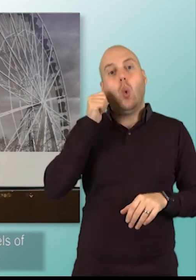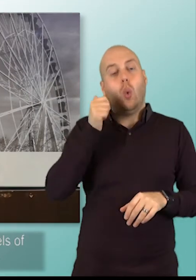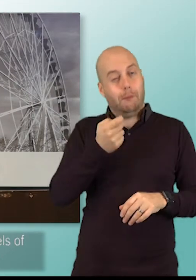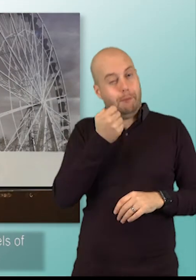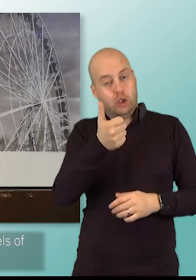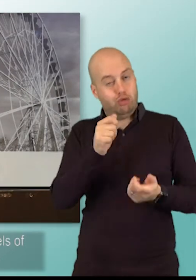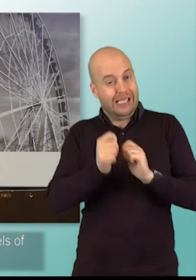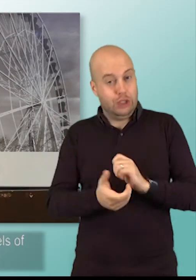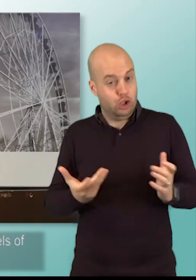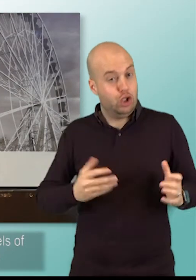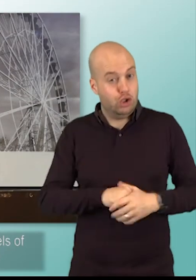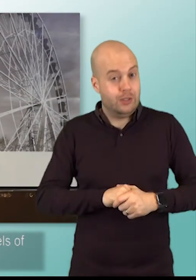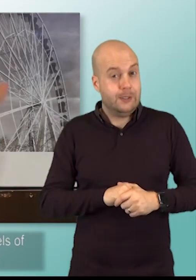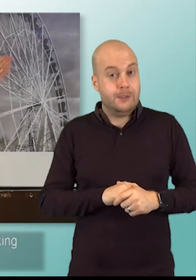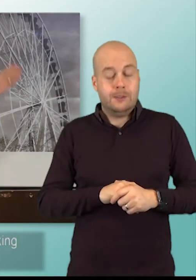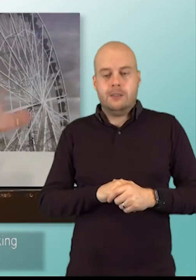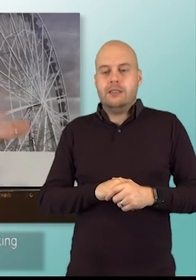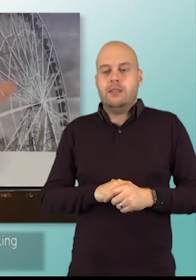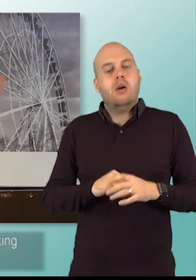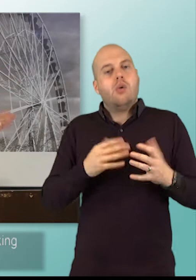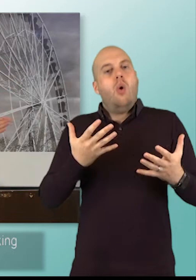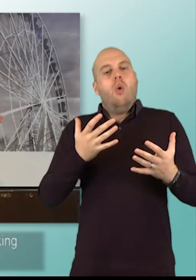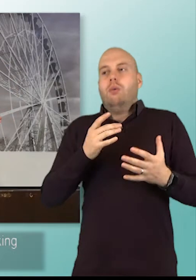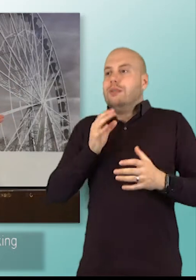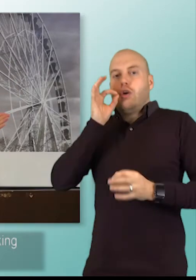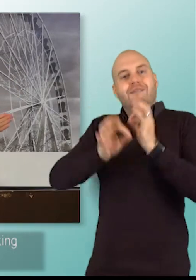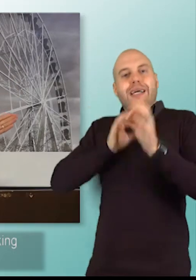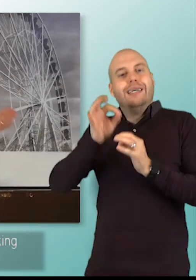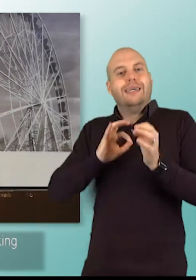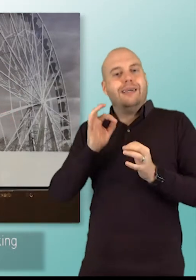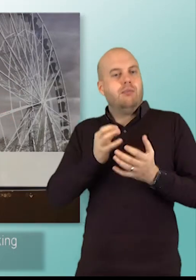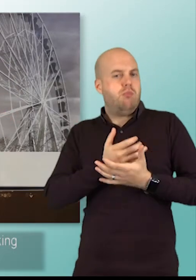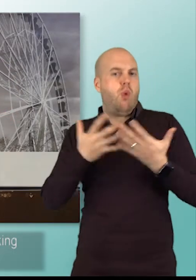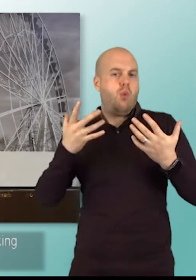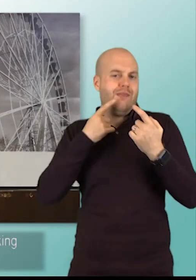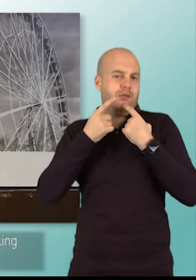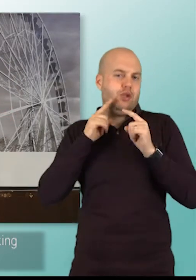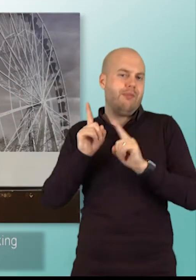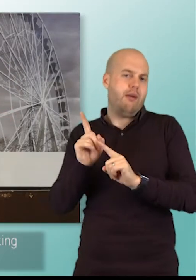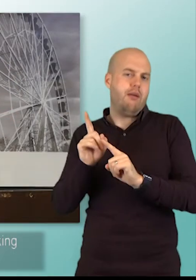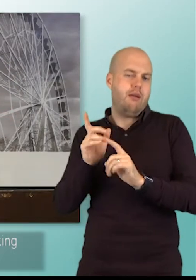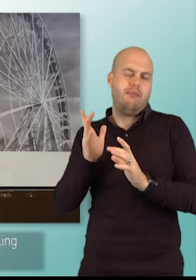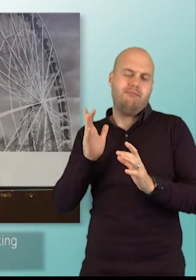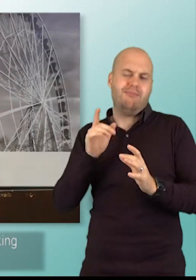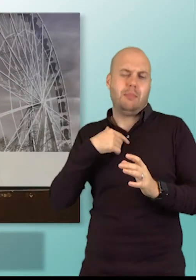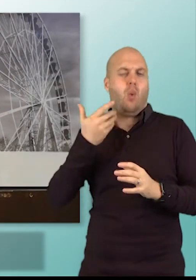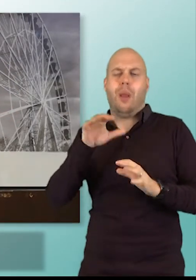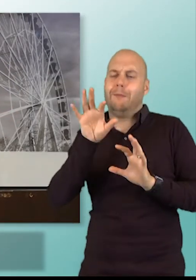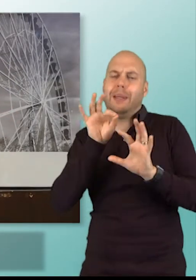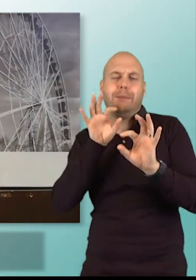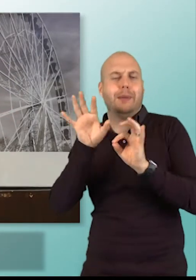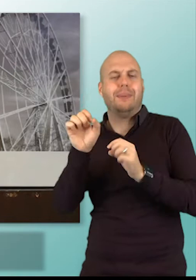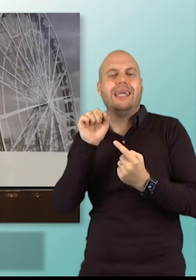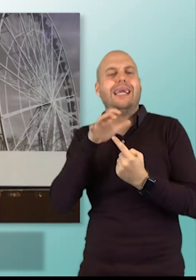from 2 years ago. So there's a lot in the surveys. We're just picking out some of the key information here. If you're